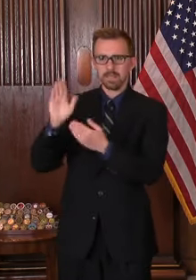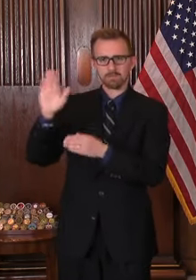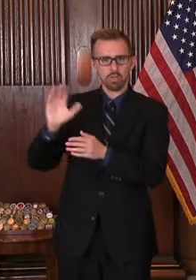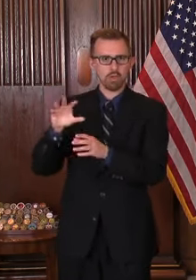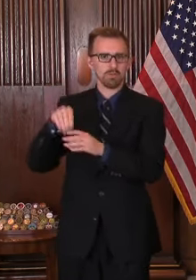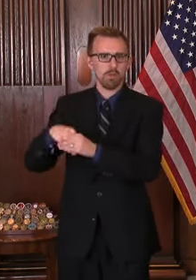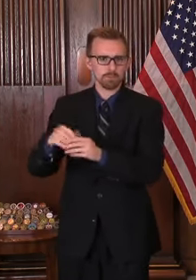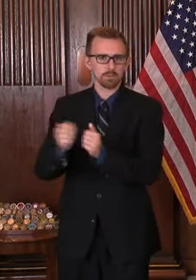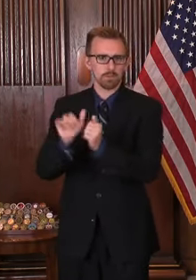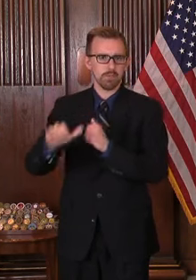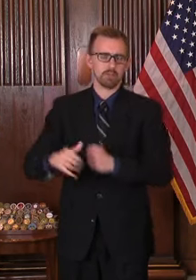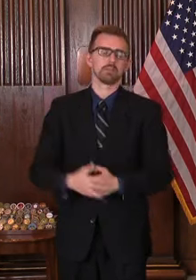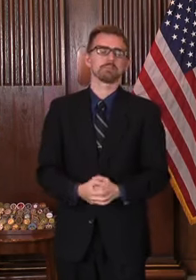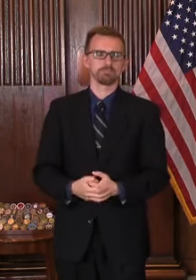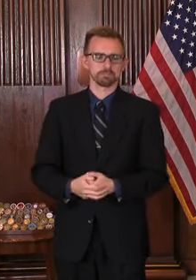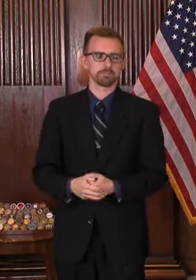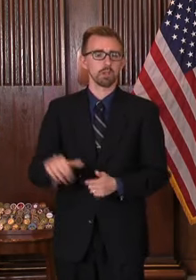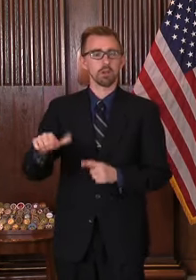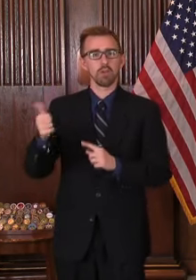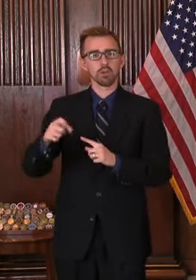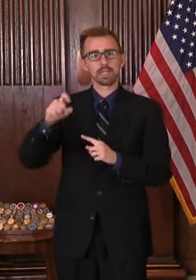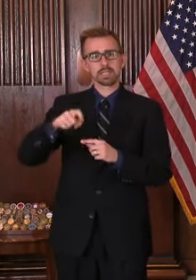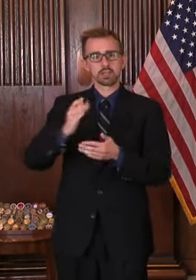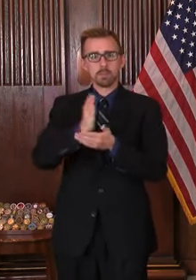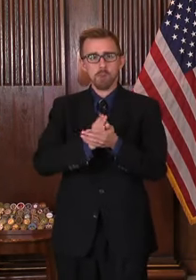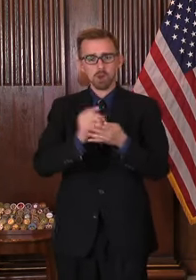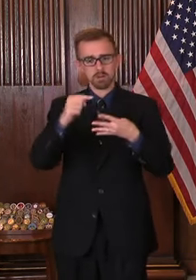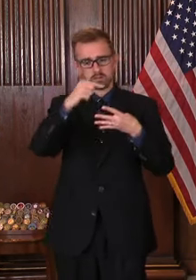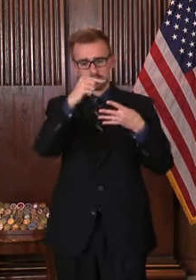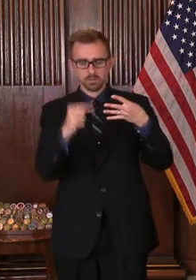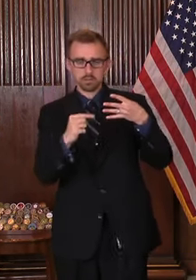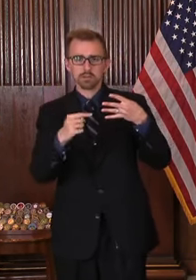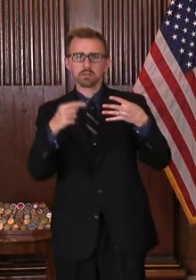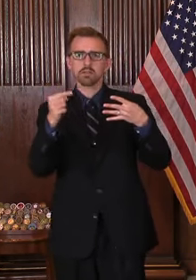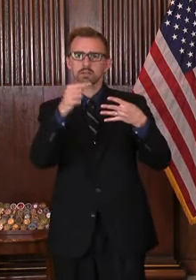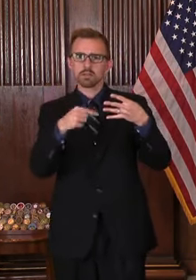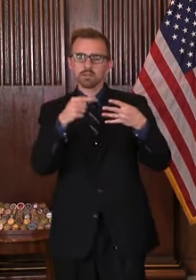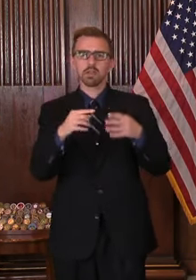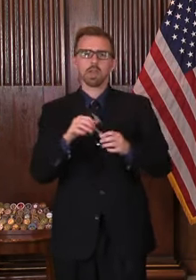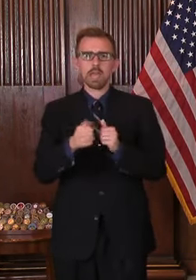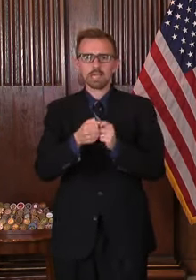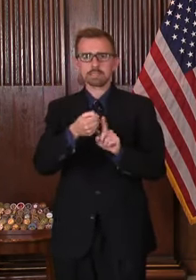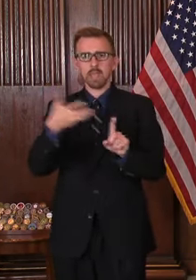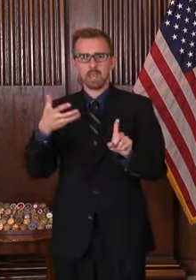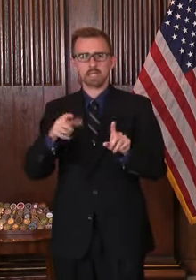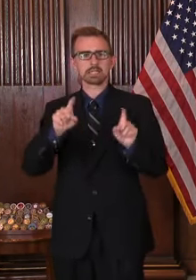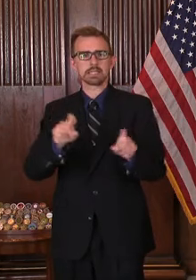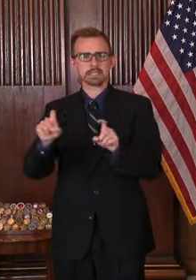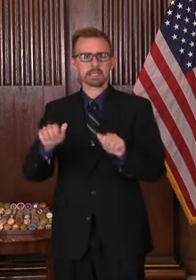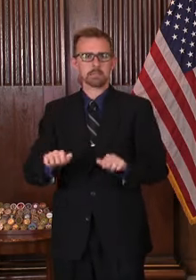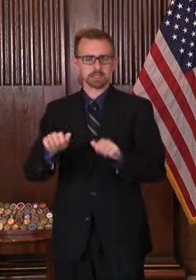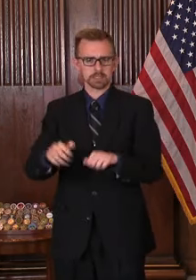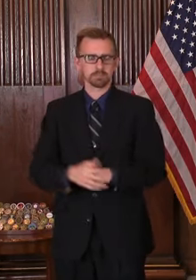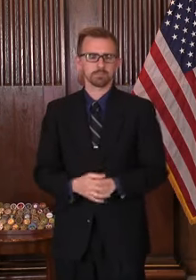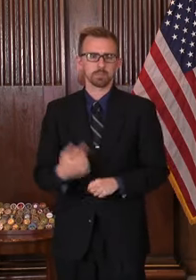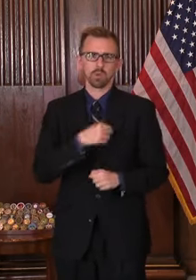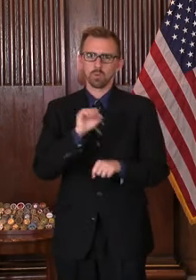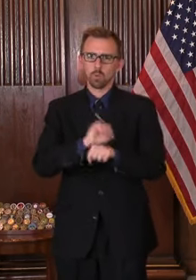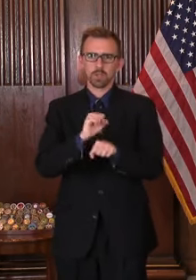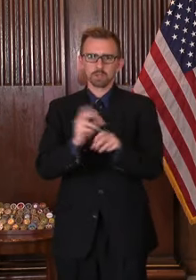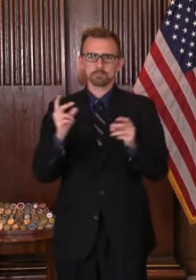doing. Another essential pillar of the recovery plan is expanding testing capacity, and we are rapidly